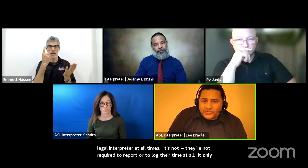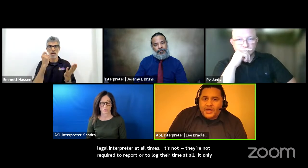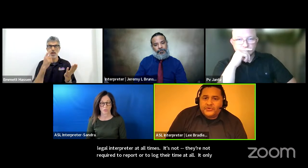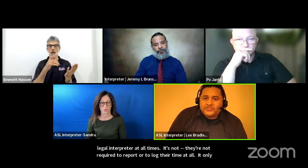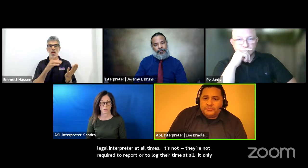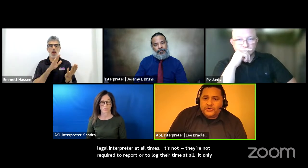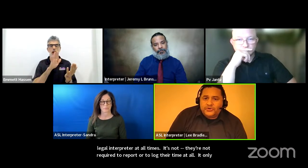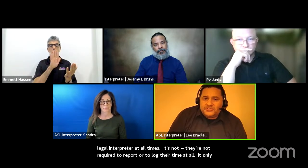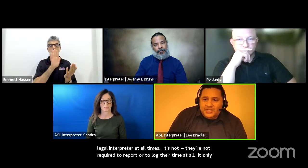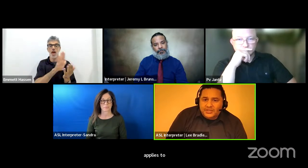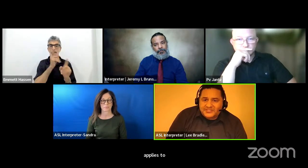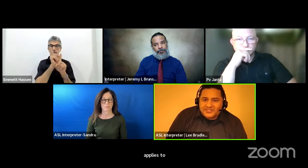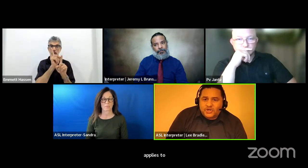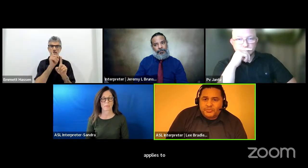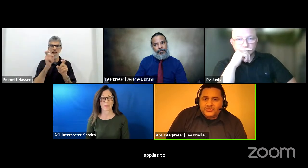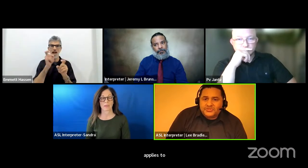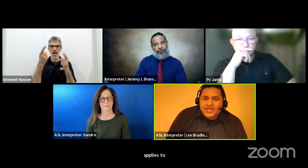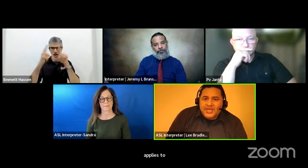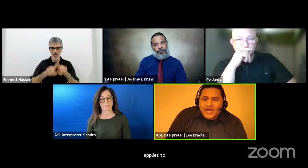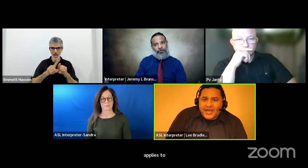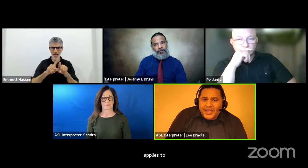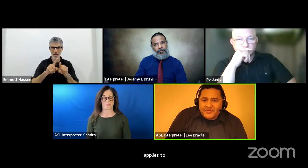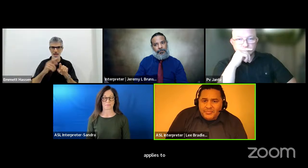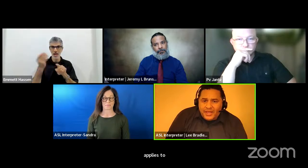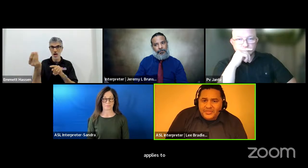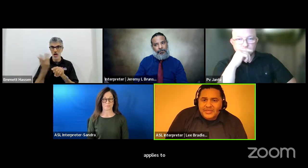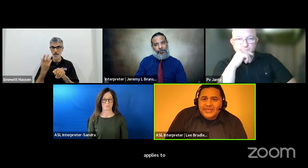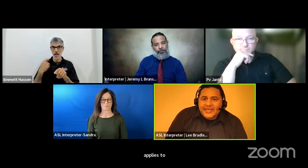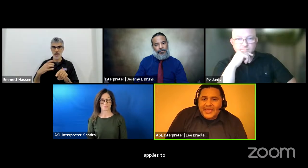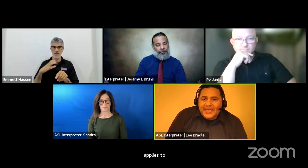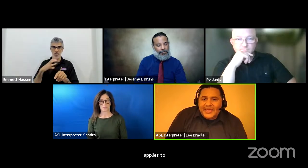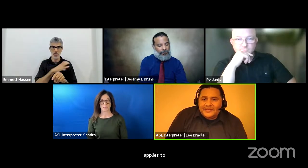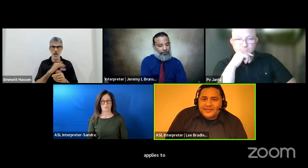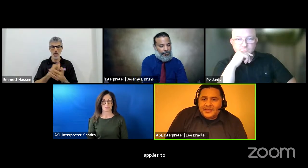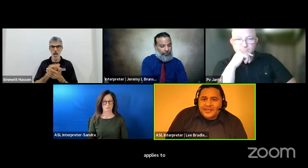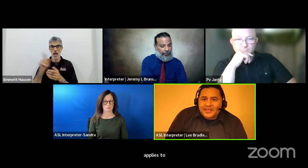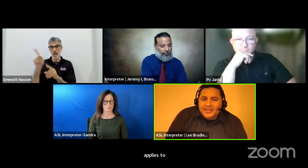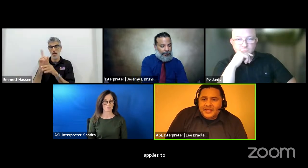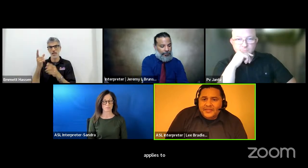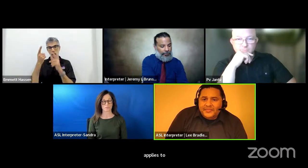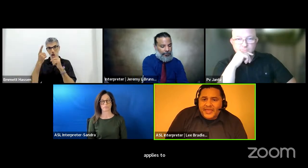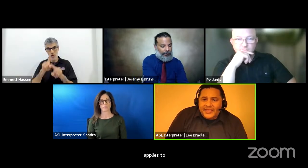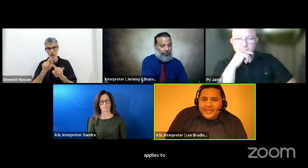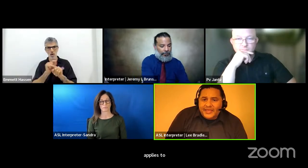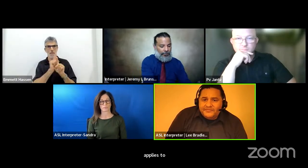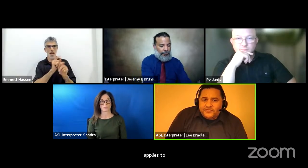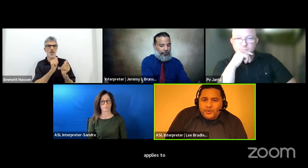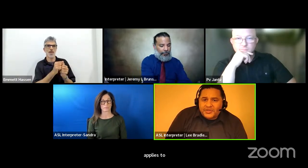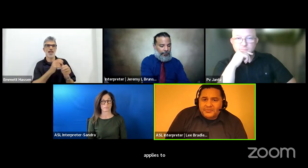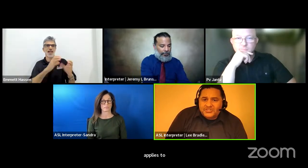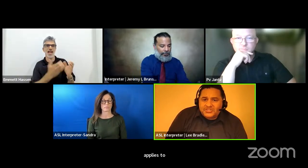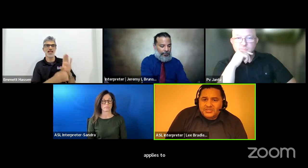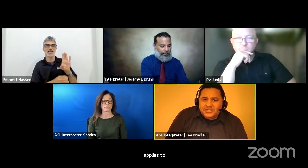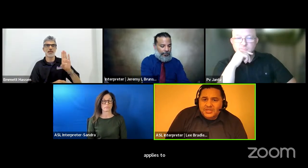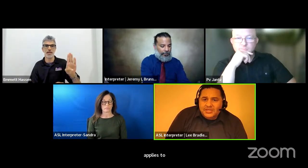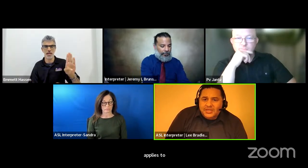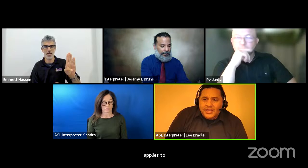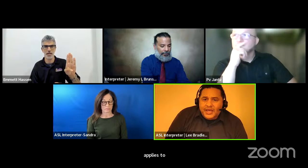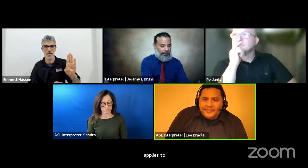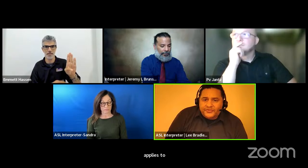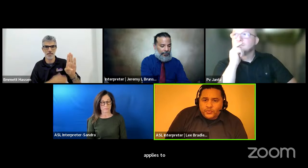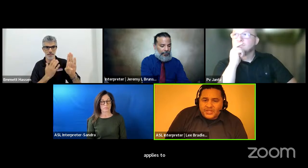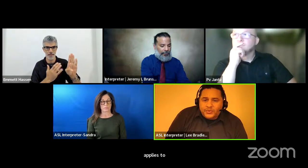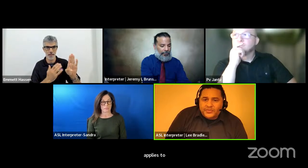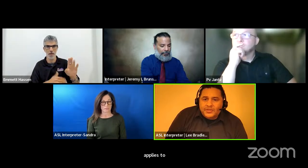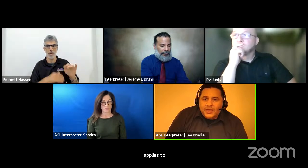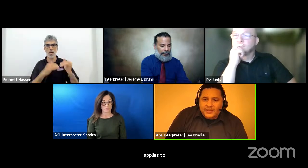work with the other interpreters, licensed interpreters, every month, and they inform the commission